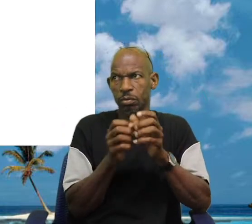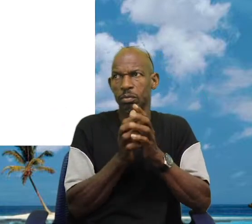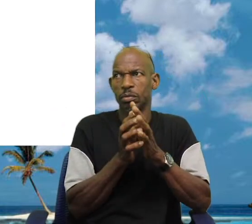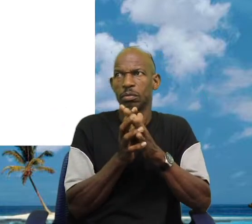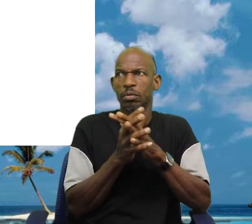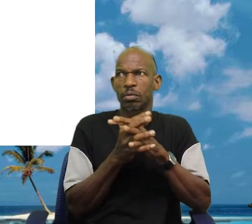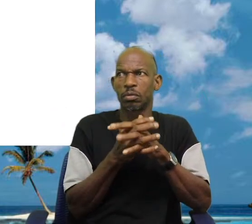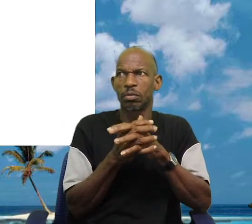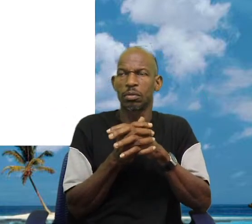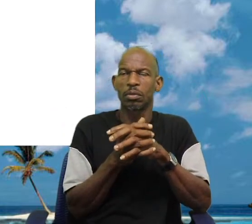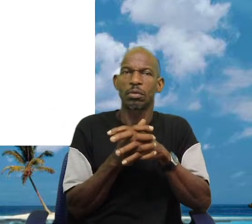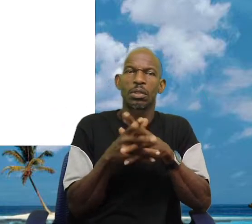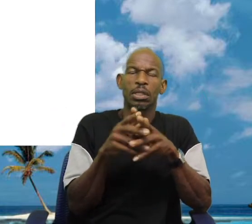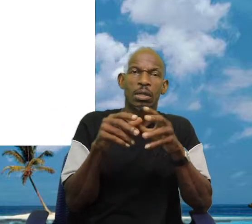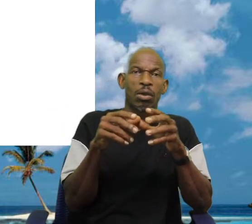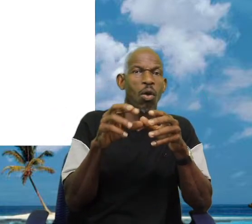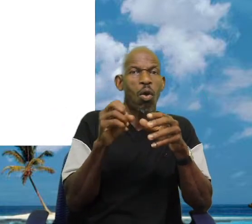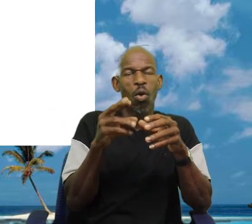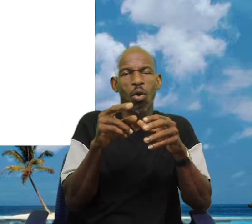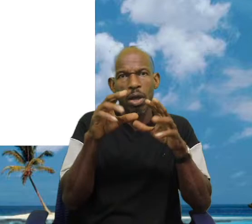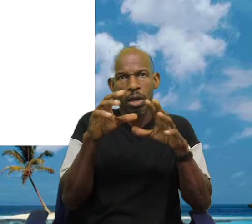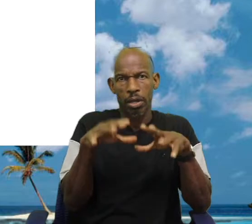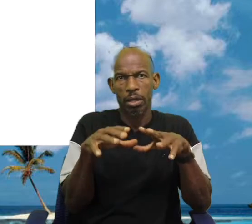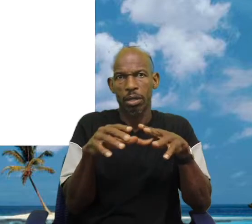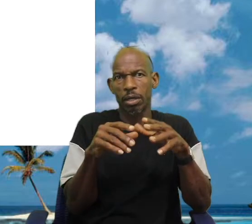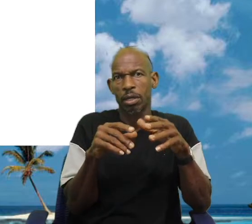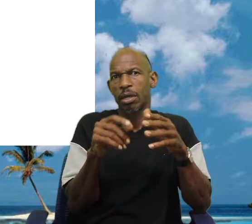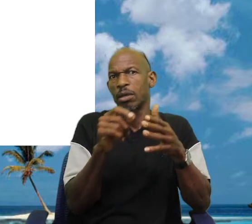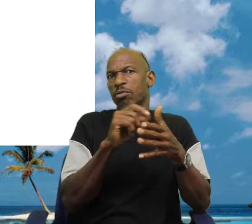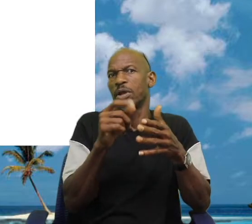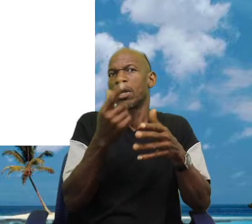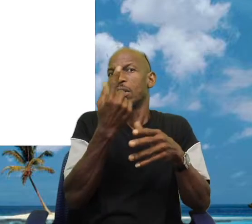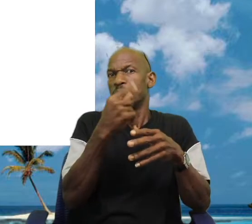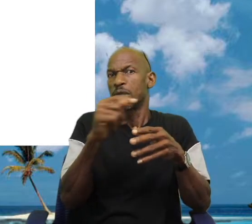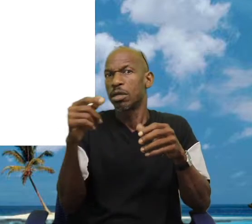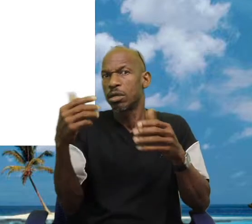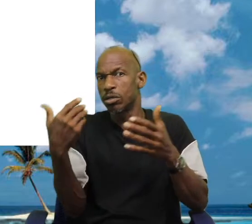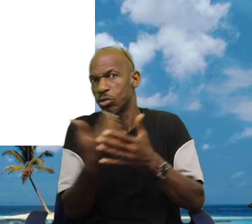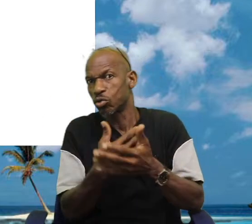say the, because the is pointing, the new